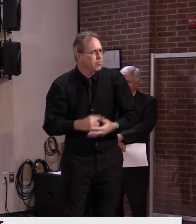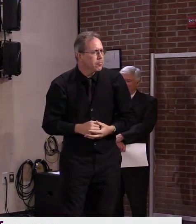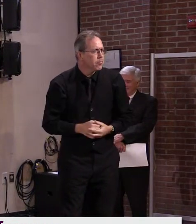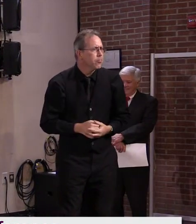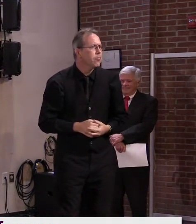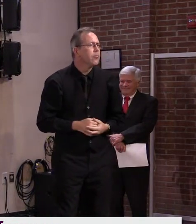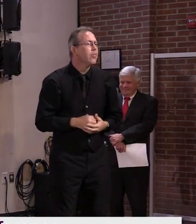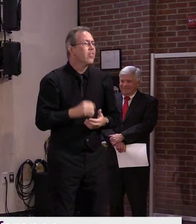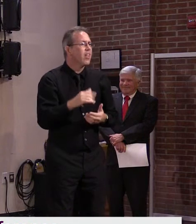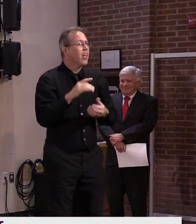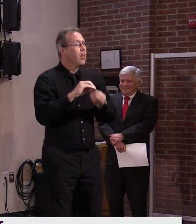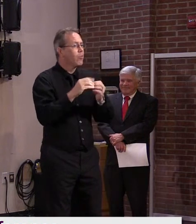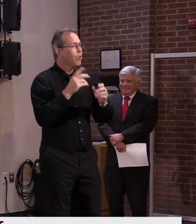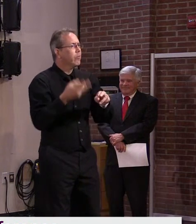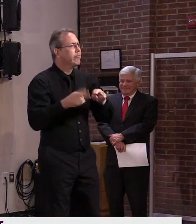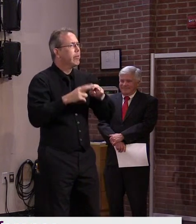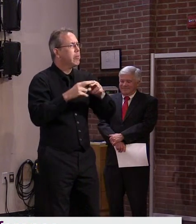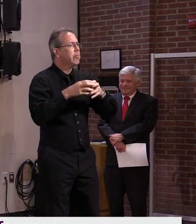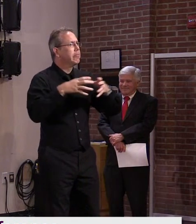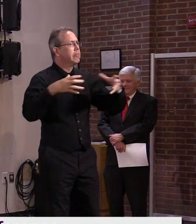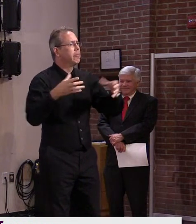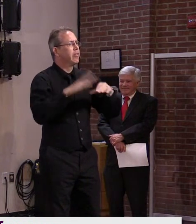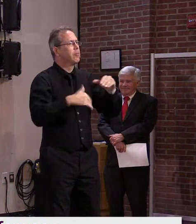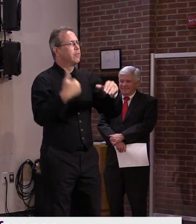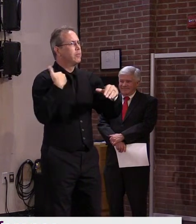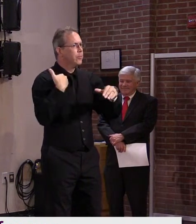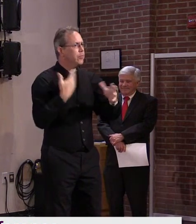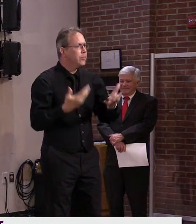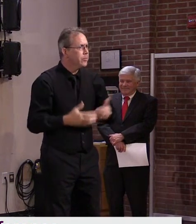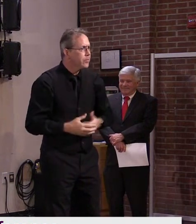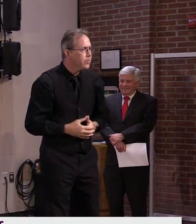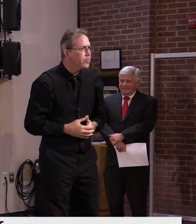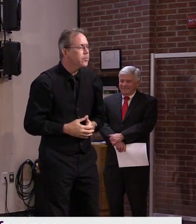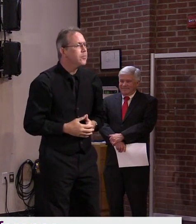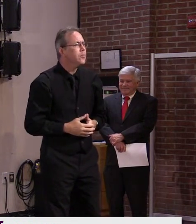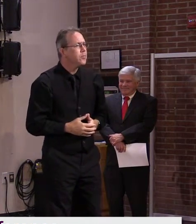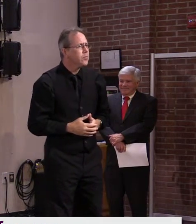higher at this point. So our interpretation of